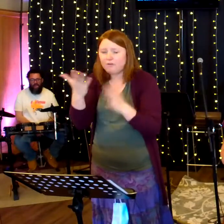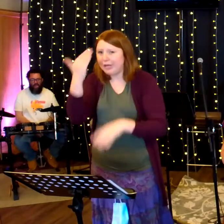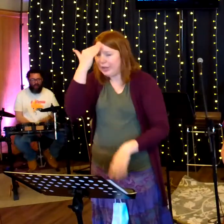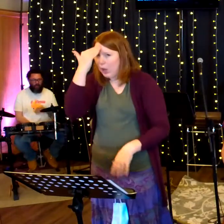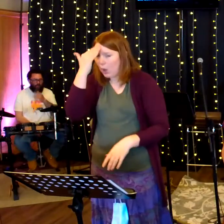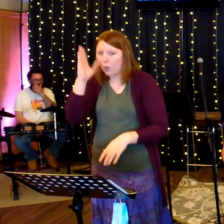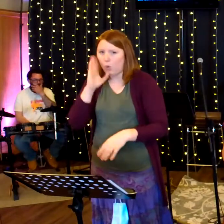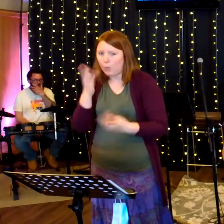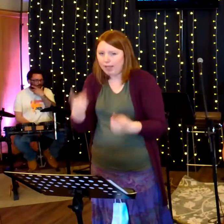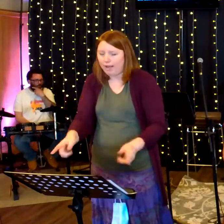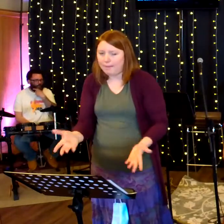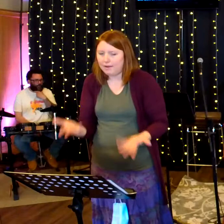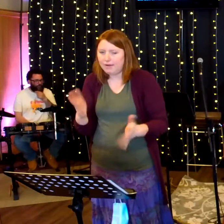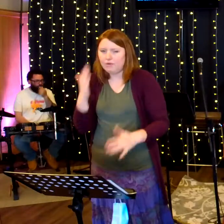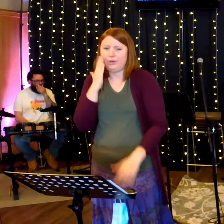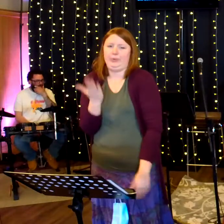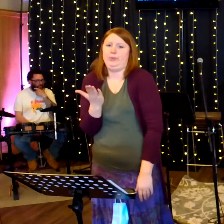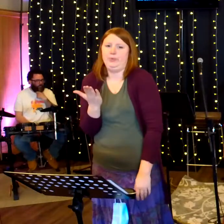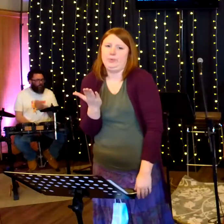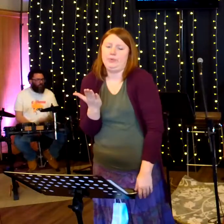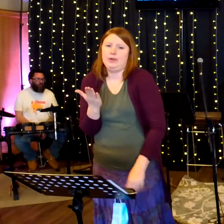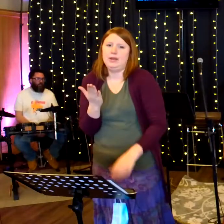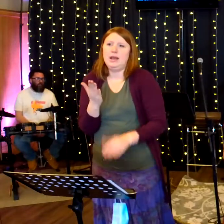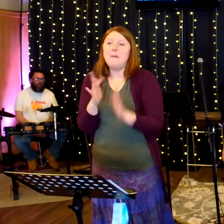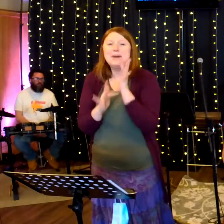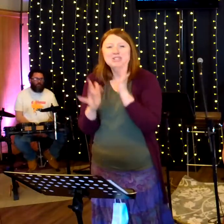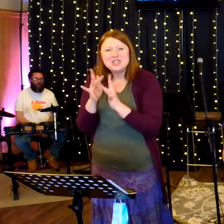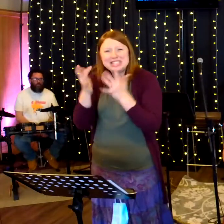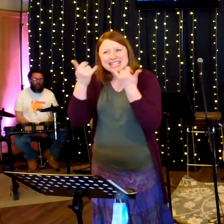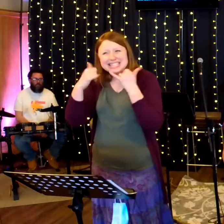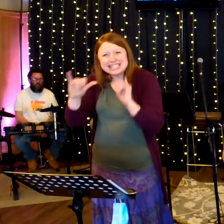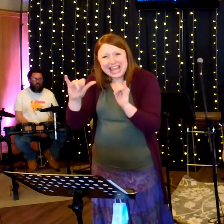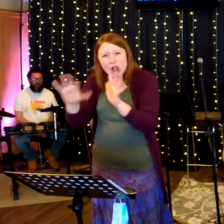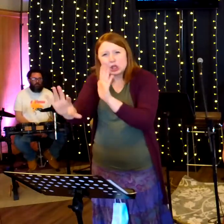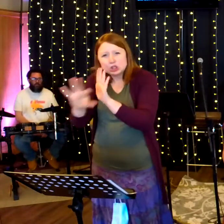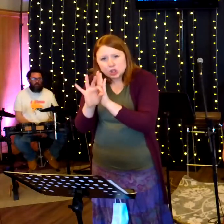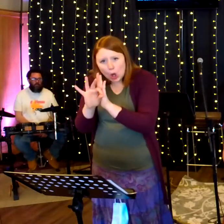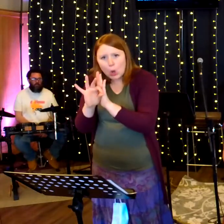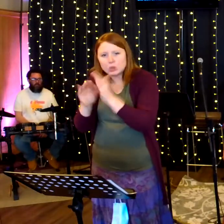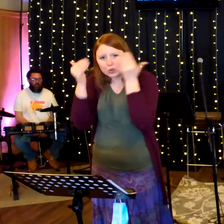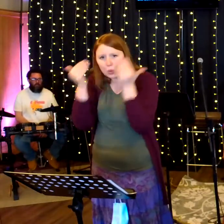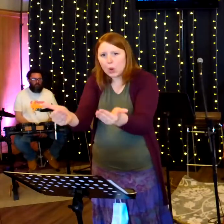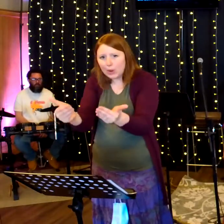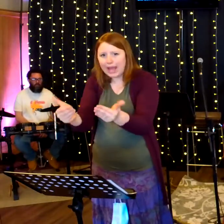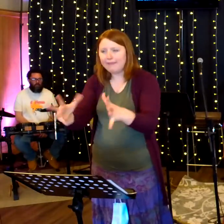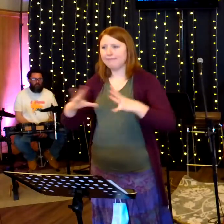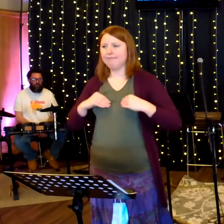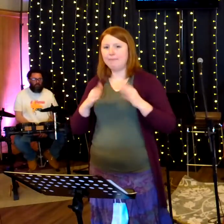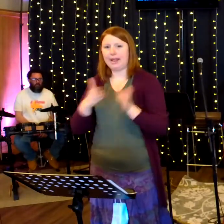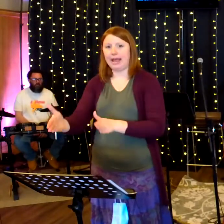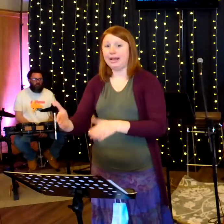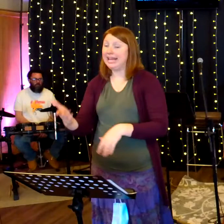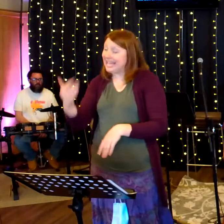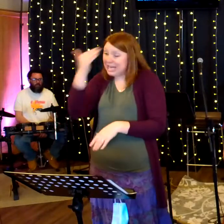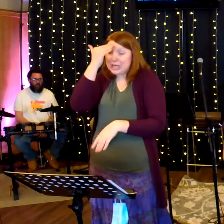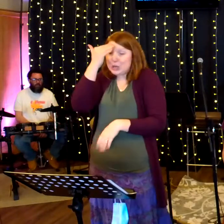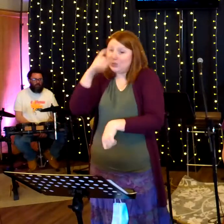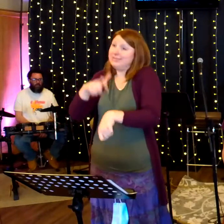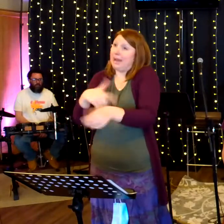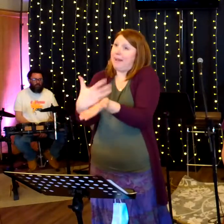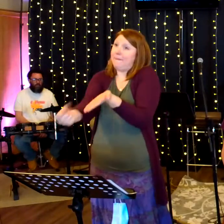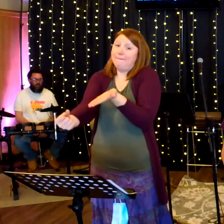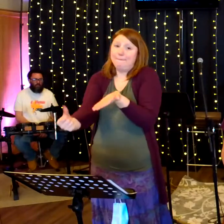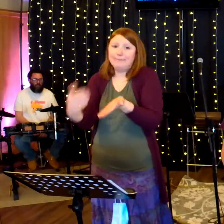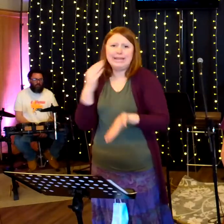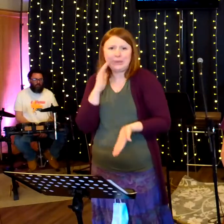knew what was to come, and he still chose the cross. Right? Time's up. But he